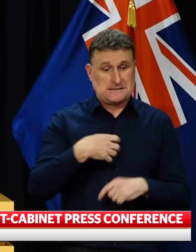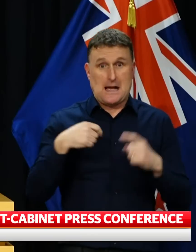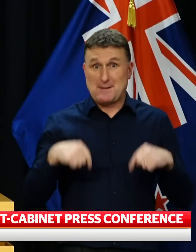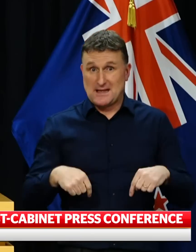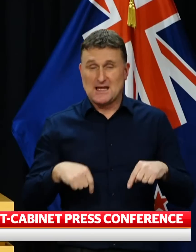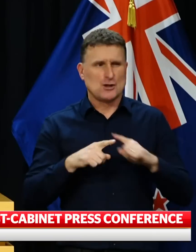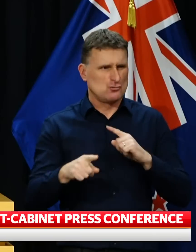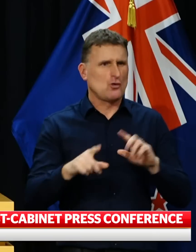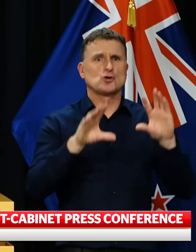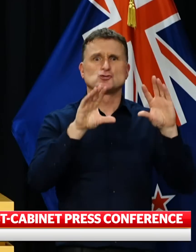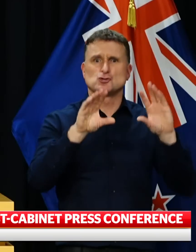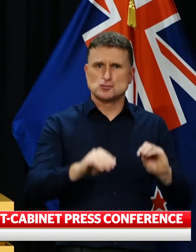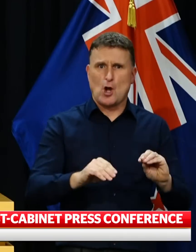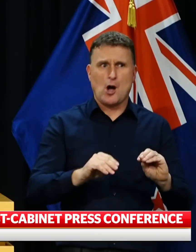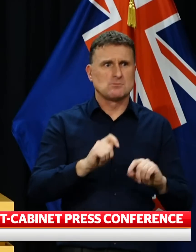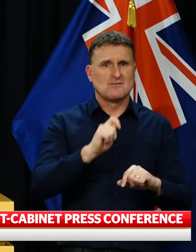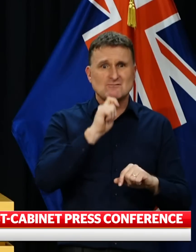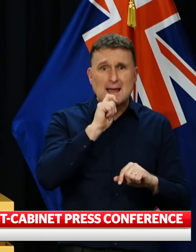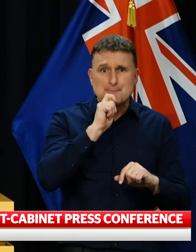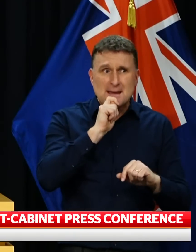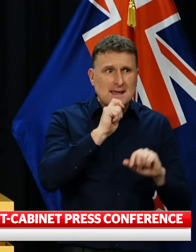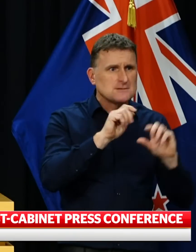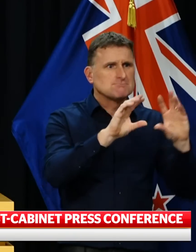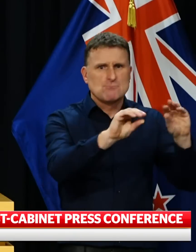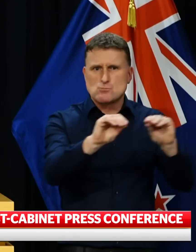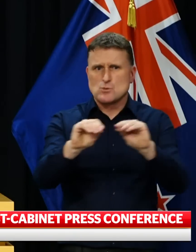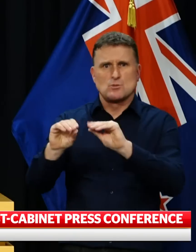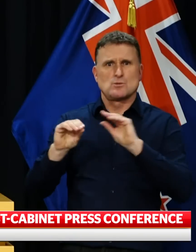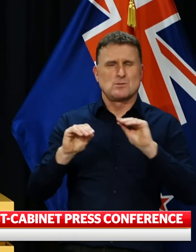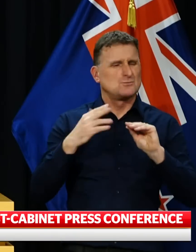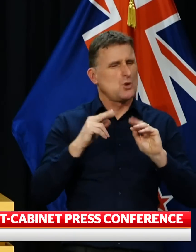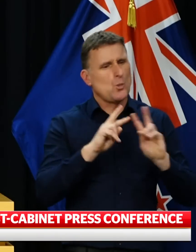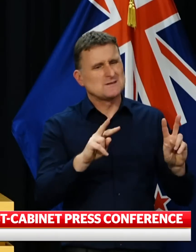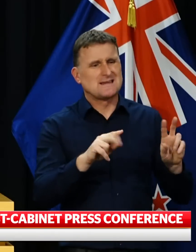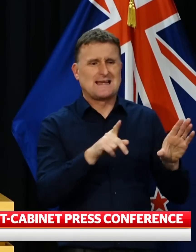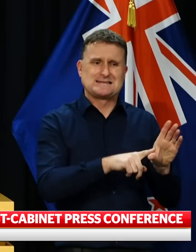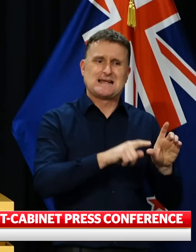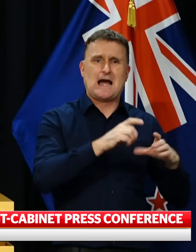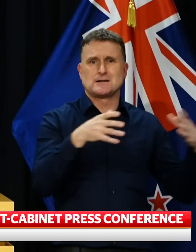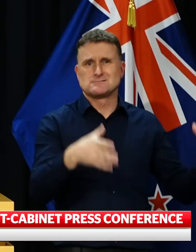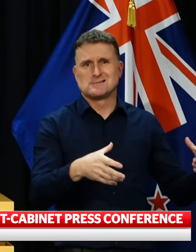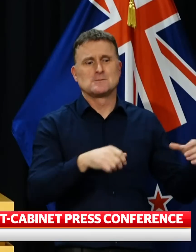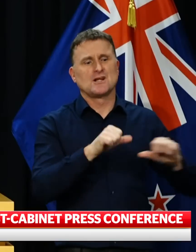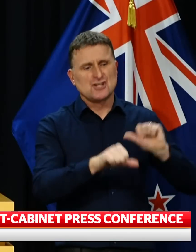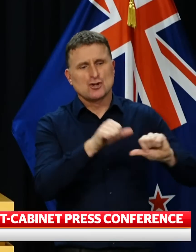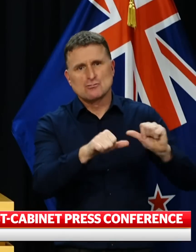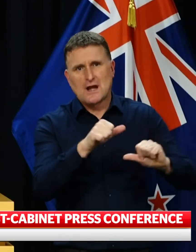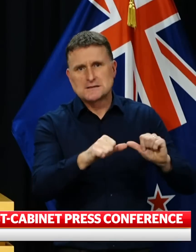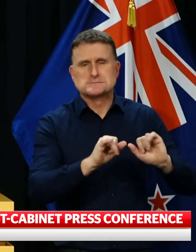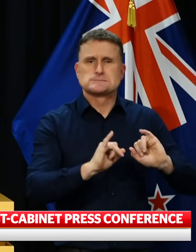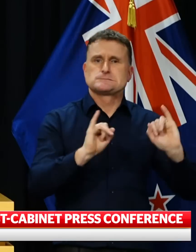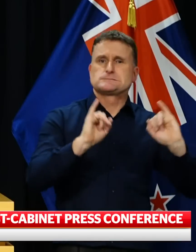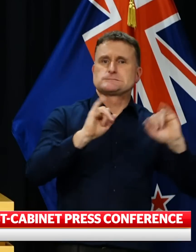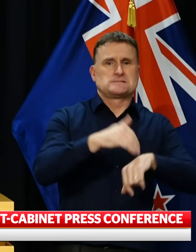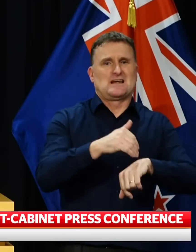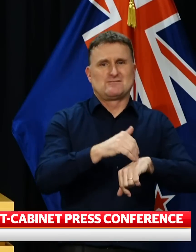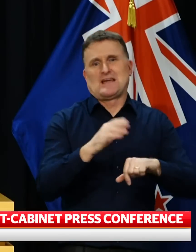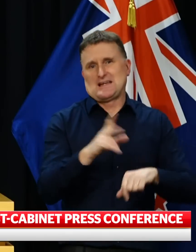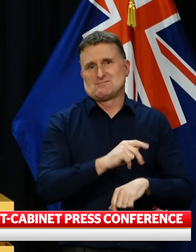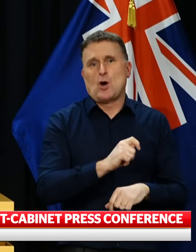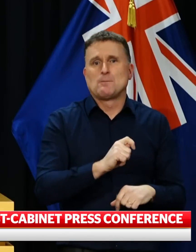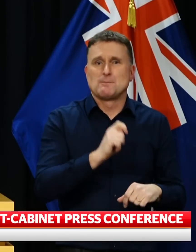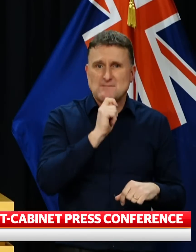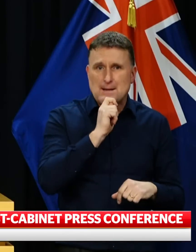crack down on vaping. I don't want to see a whole generation of young New Zealanders taking up vaping when that can be avoided. Will this put a kibosh on any